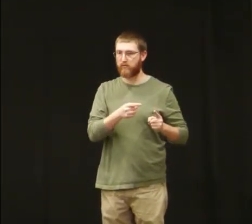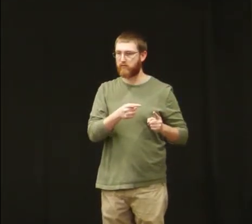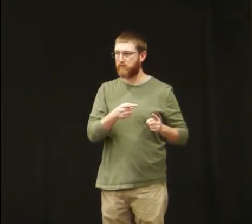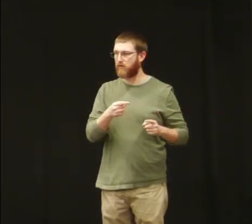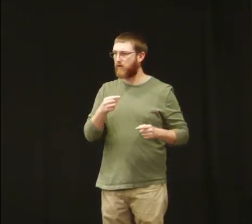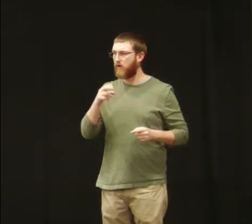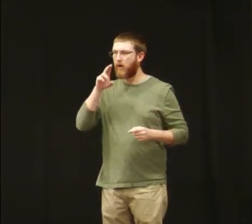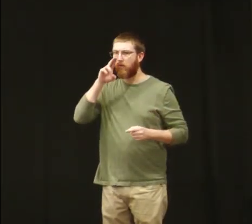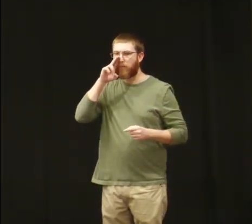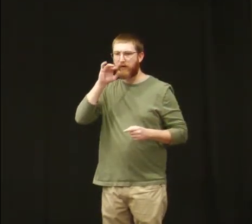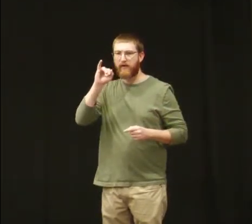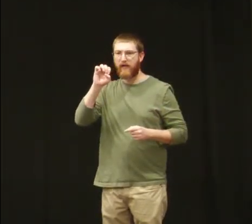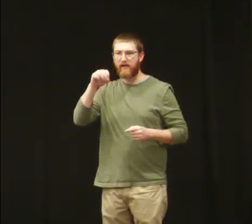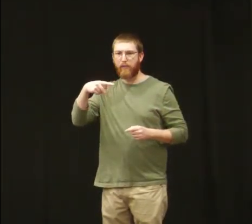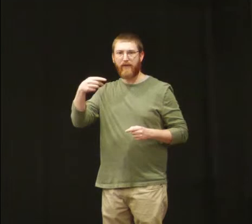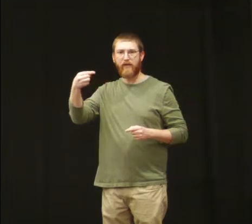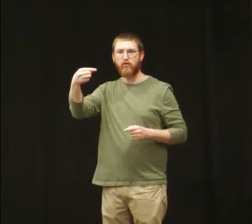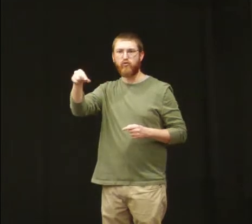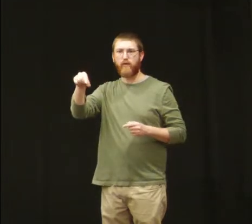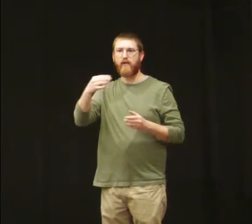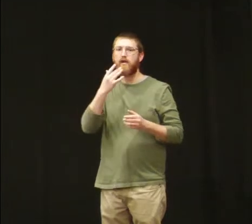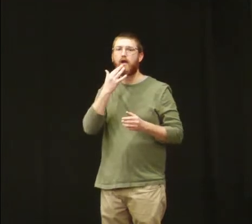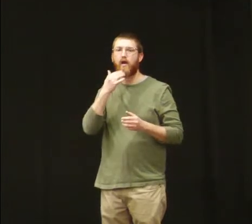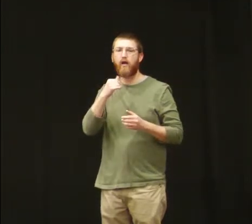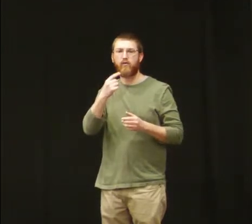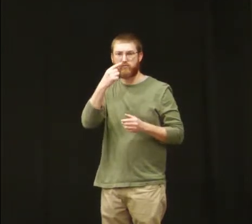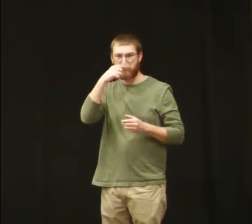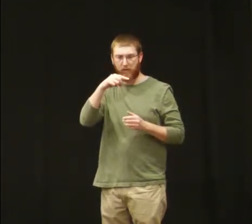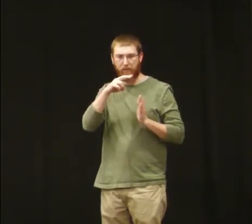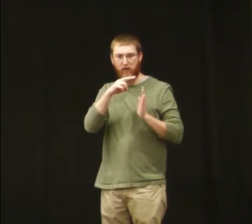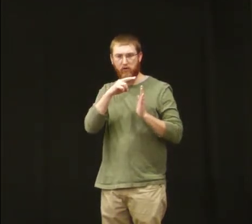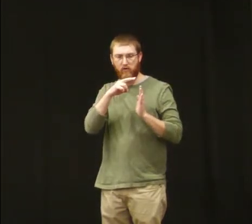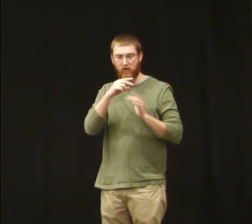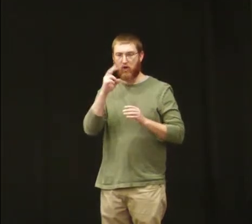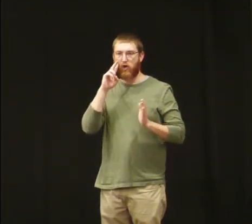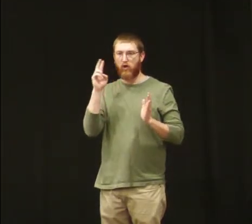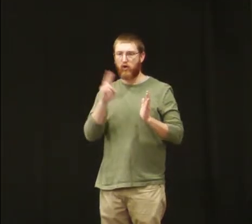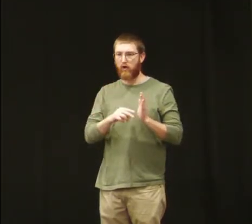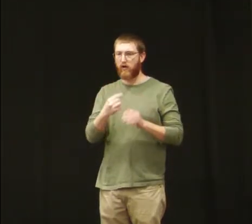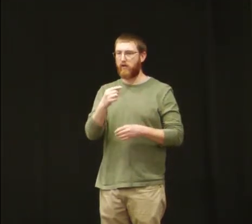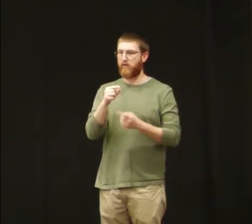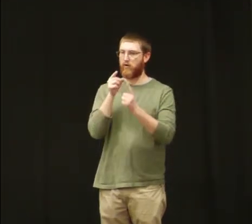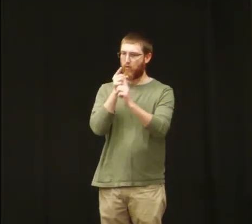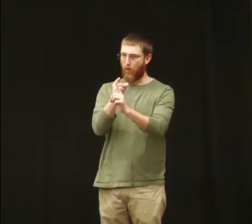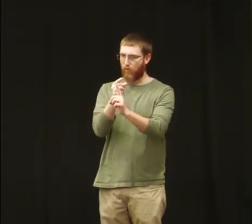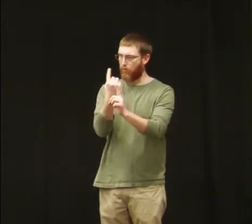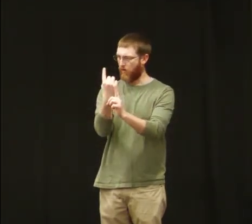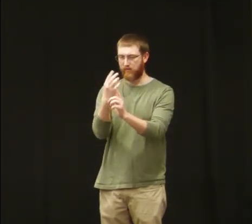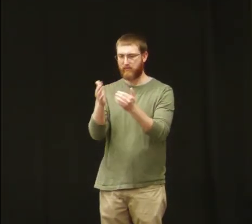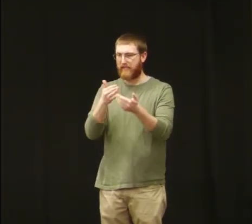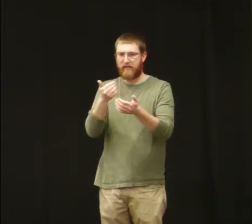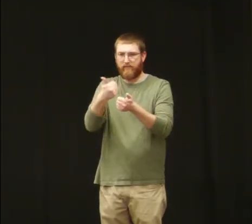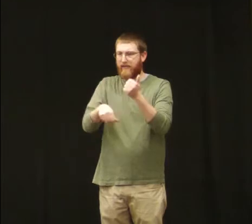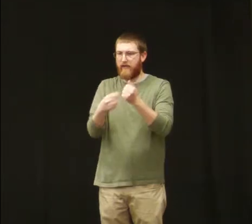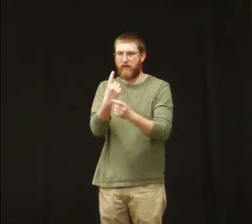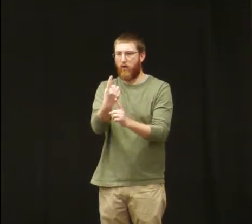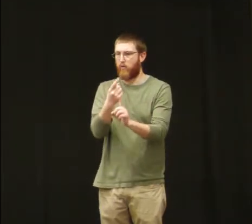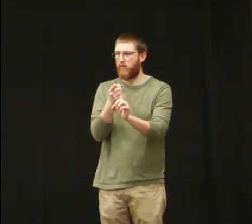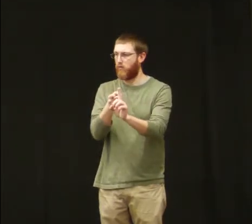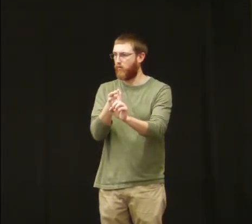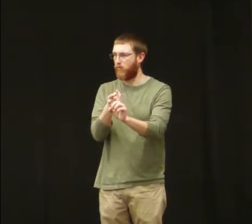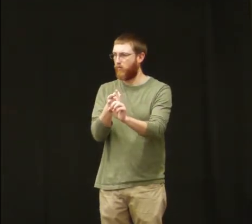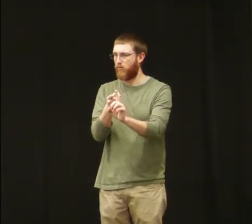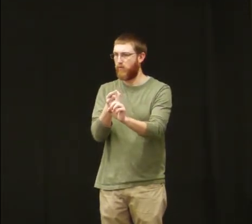out a green highlighter. I want you to look at one of the goals and go back to one of the present levels and see